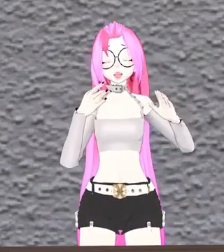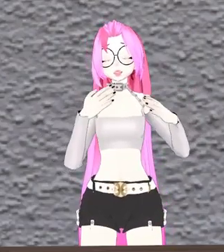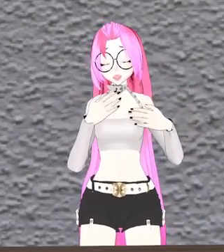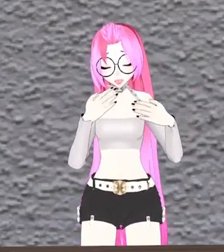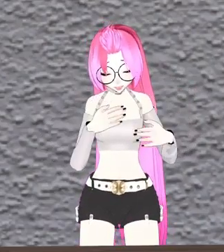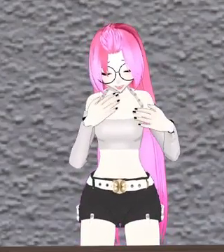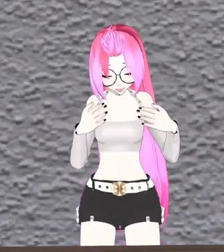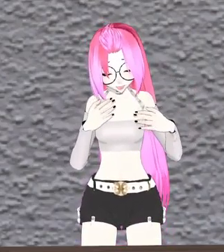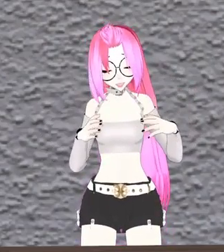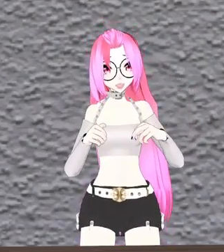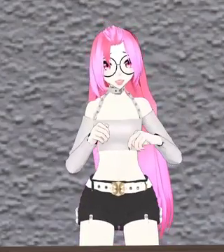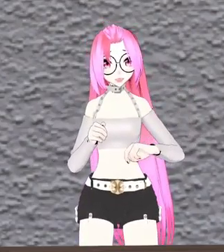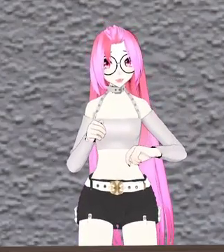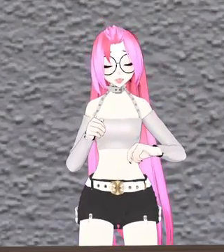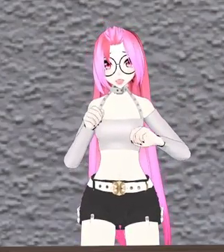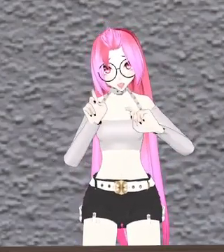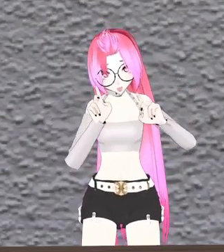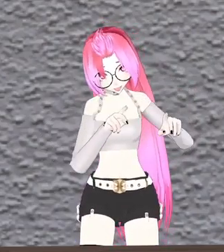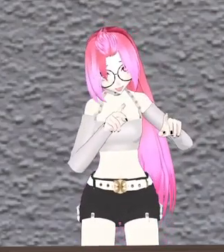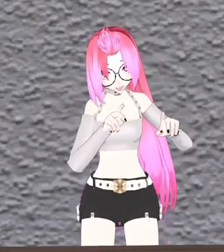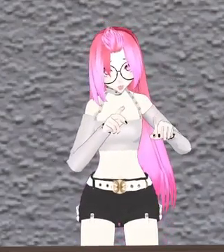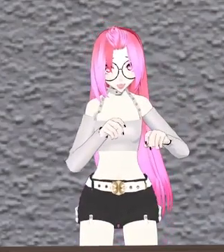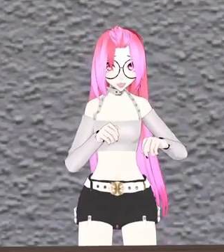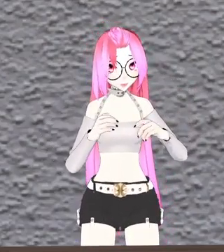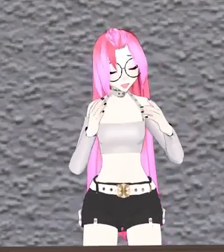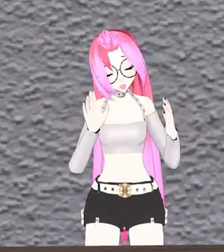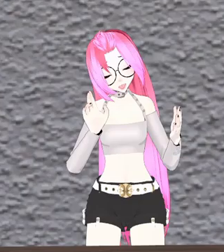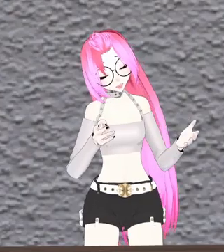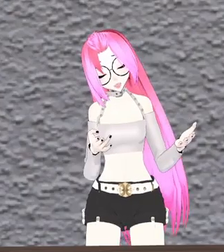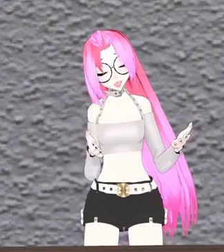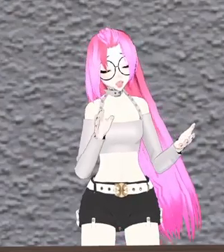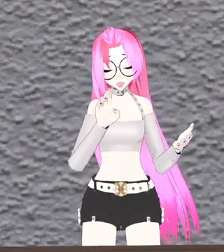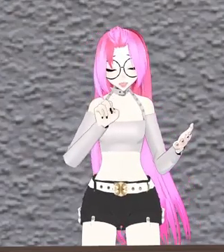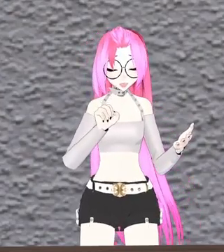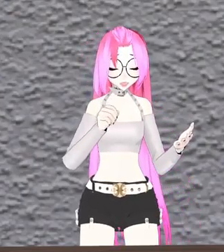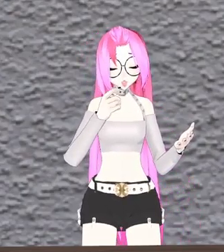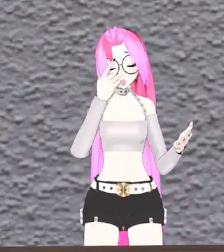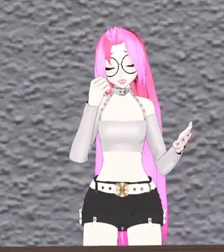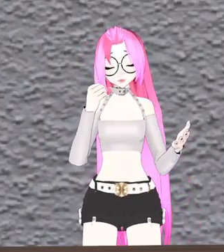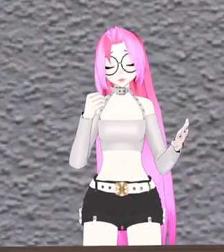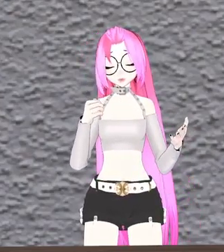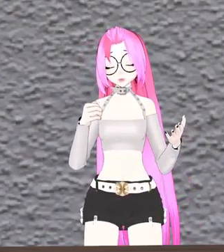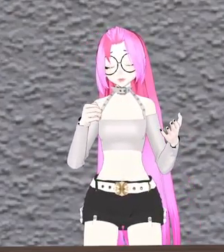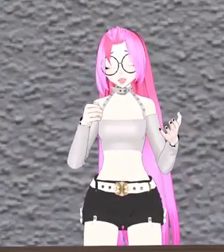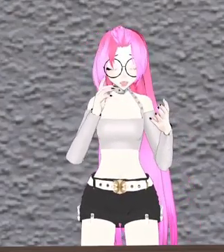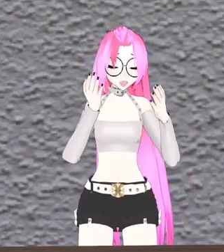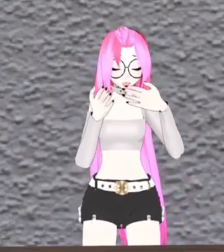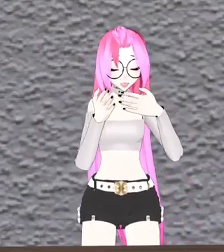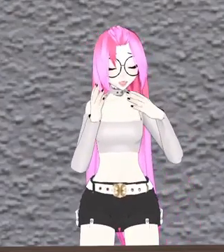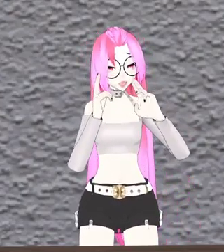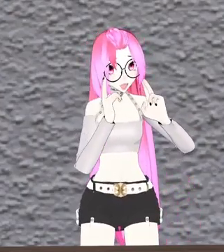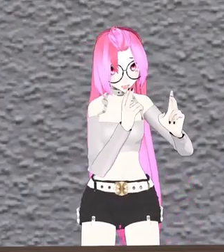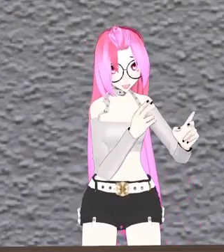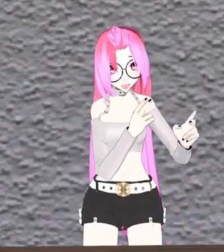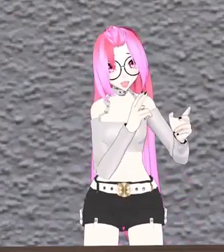dogs. Please, please, please, please, please. And they're probably going to look at you like, dude, no, because again, it's an honor thing. Like,